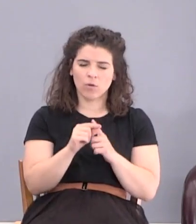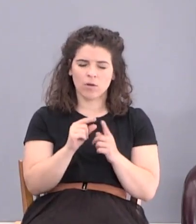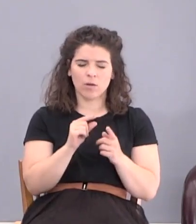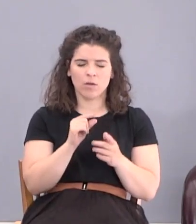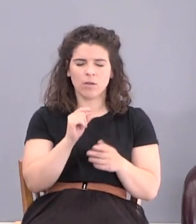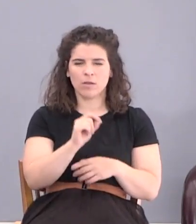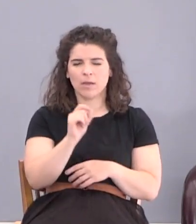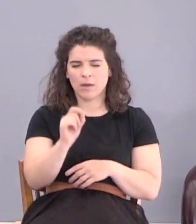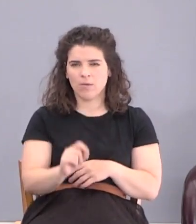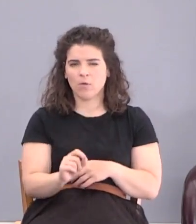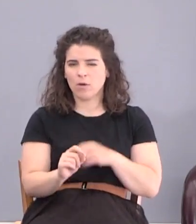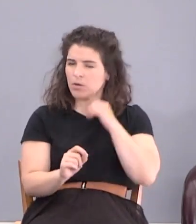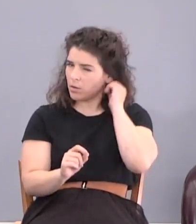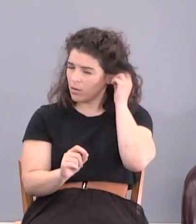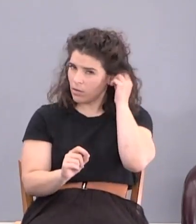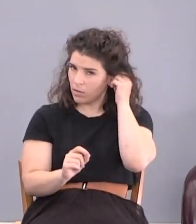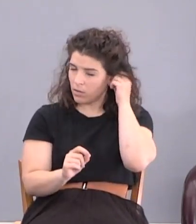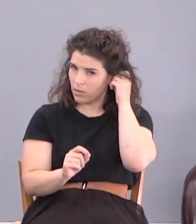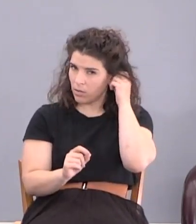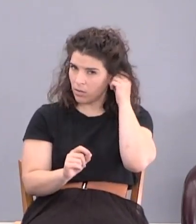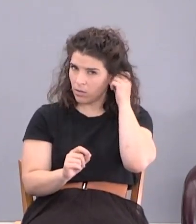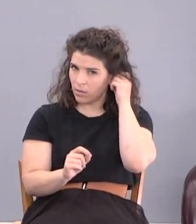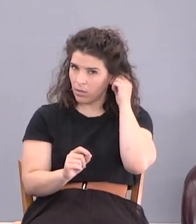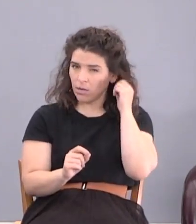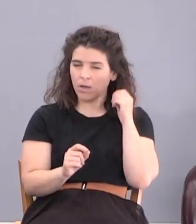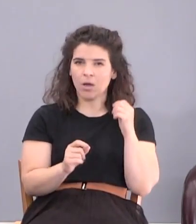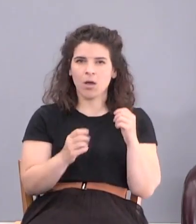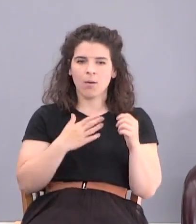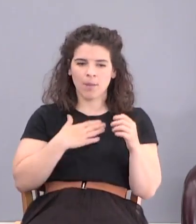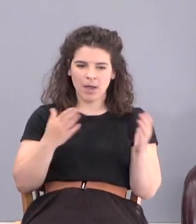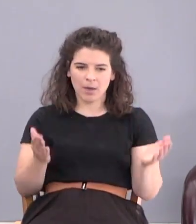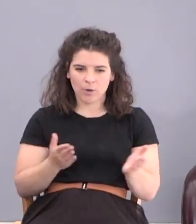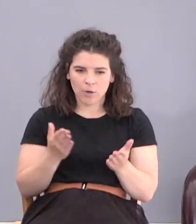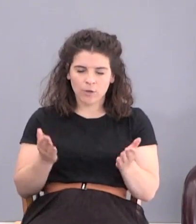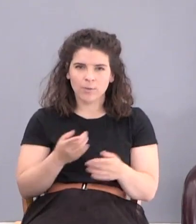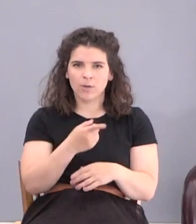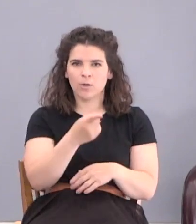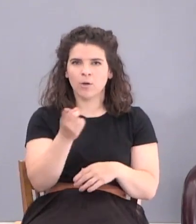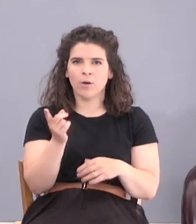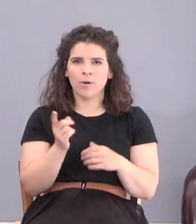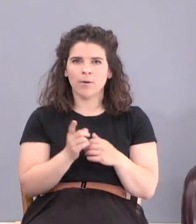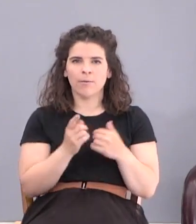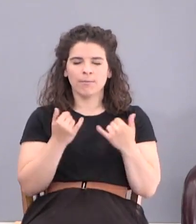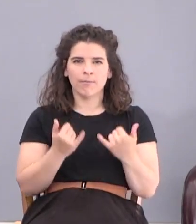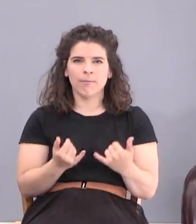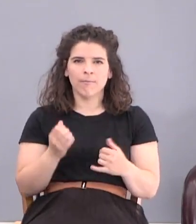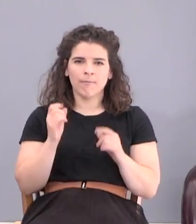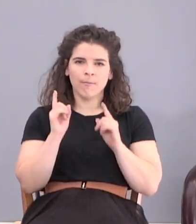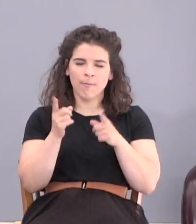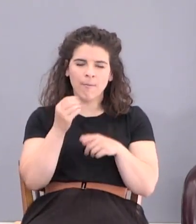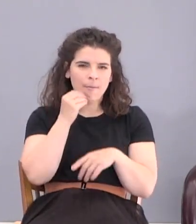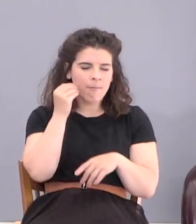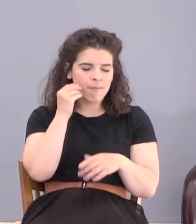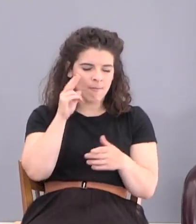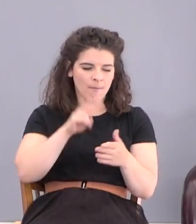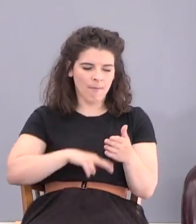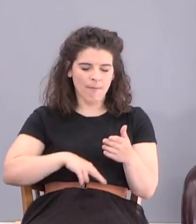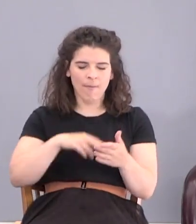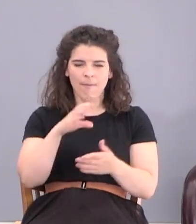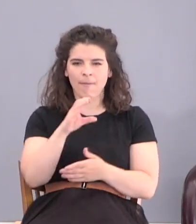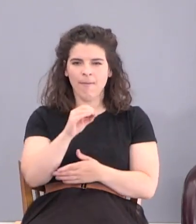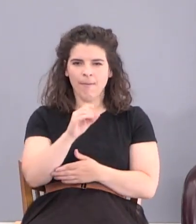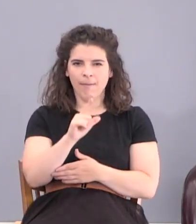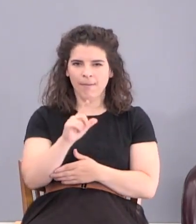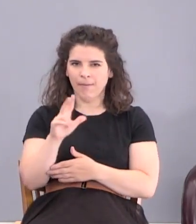it's therefore. So my encouragement to you today, go home and read the rest of Colossians 3